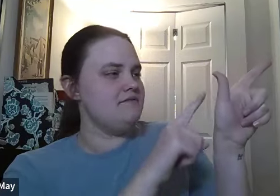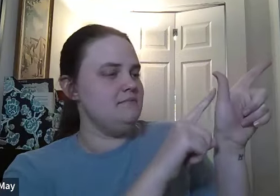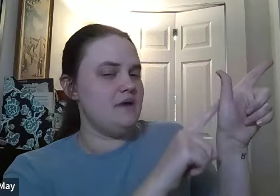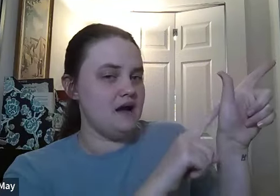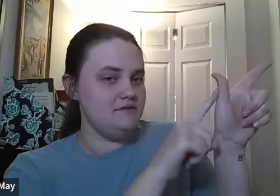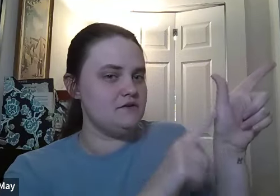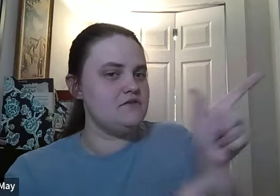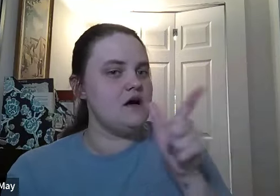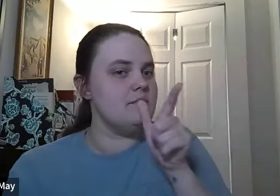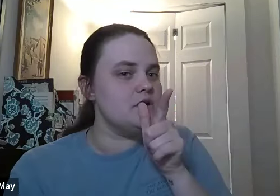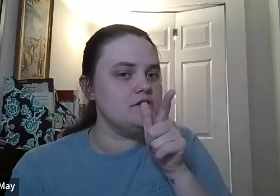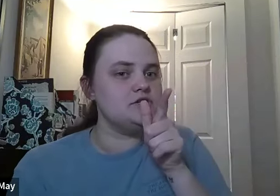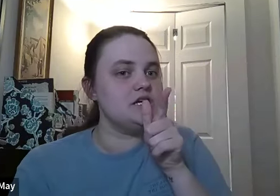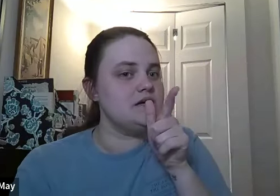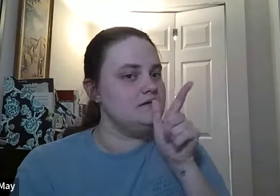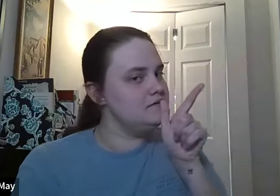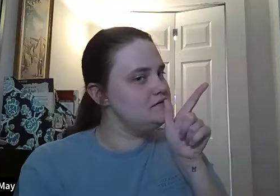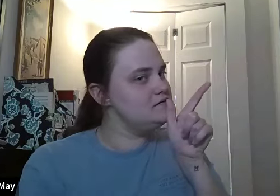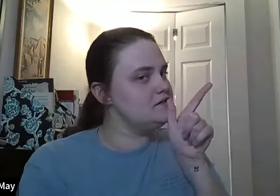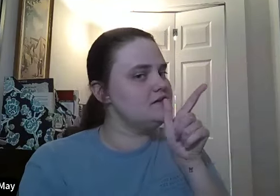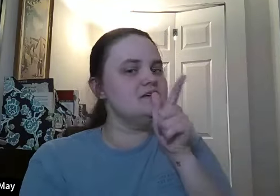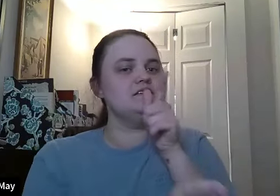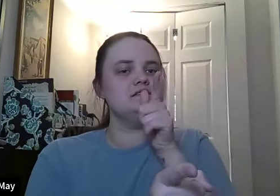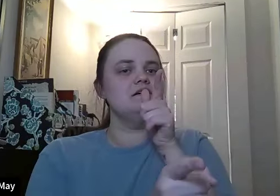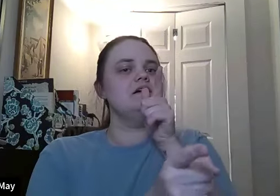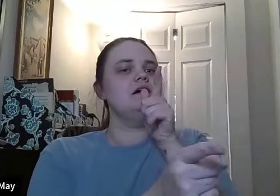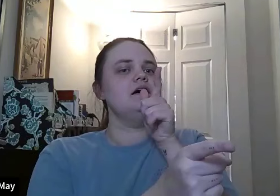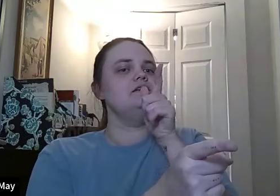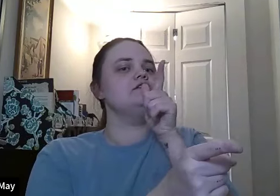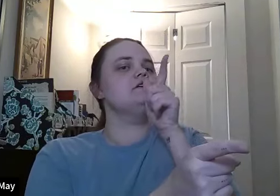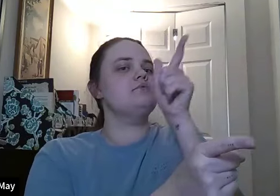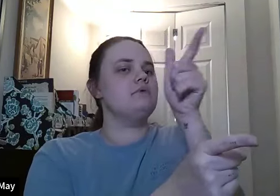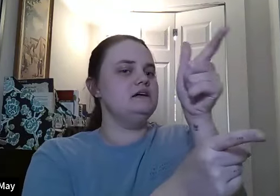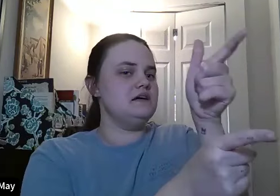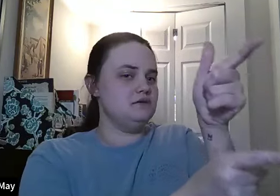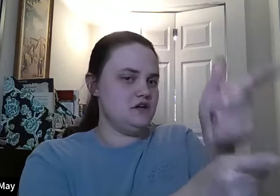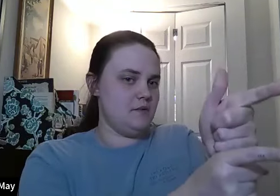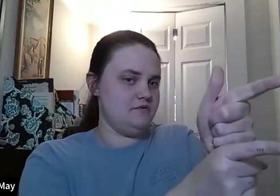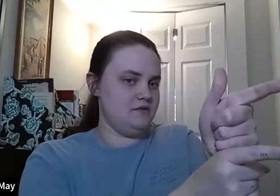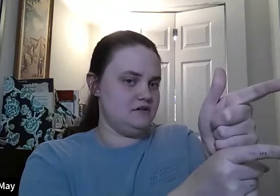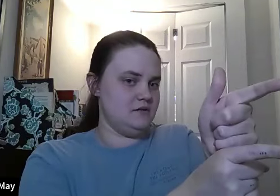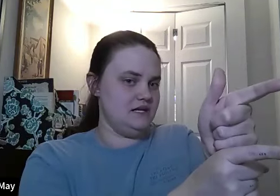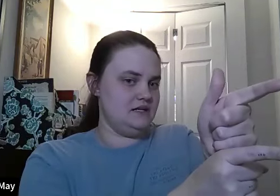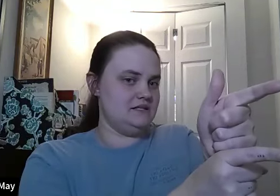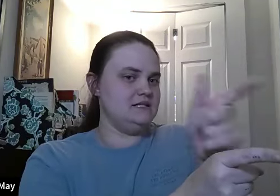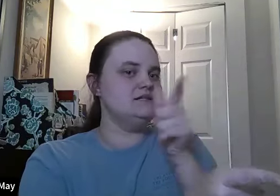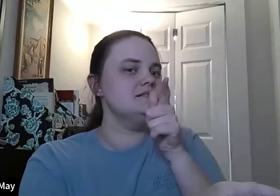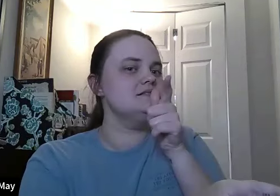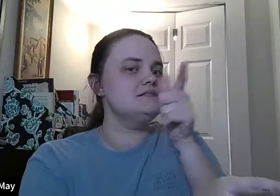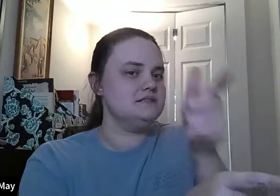the back of your thumb go to your chin. So like this, and then you're going to bring it down on top of your non-dominant hand.